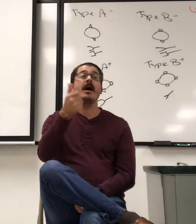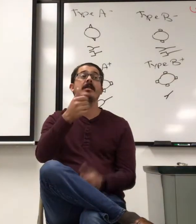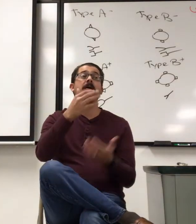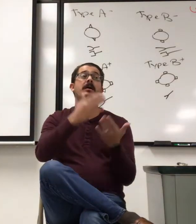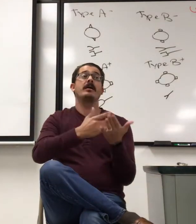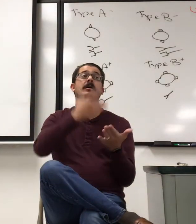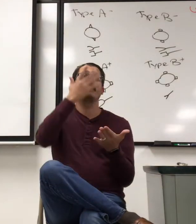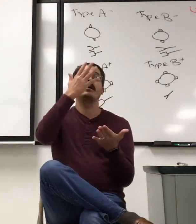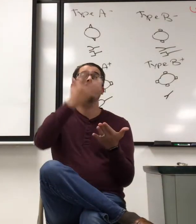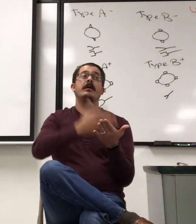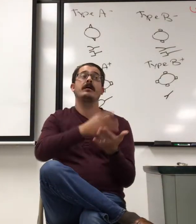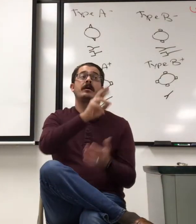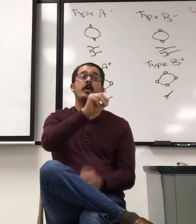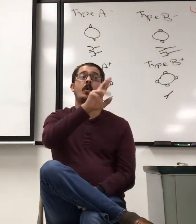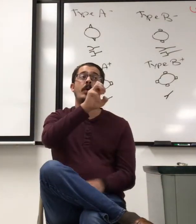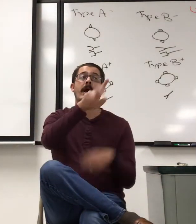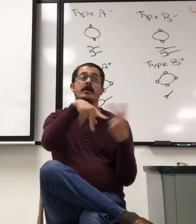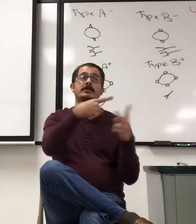called AB,